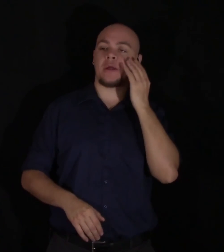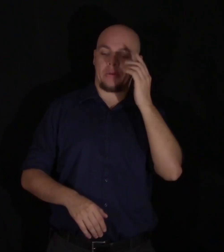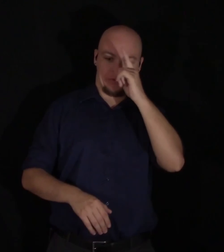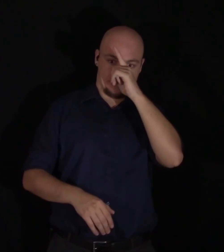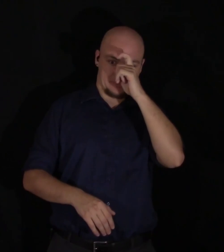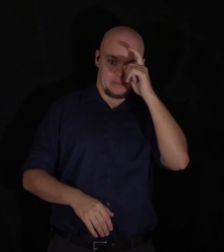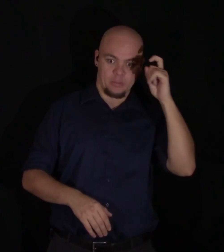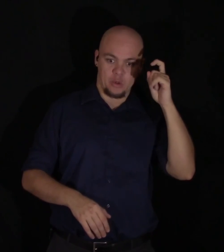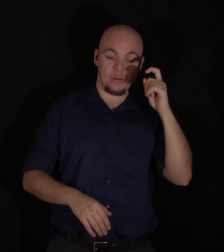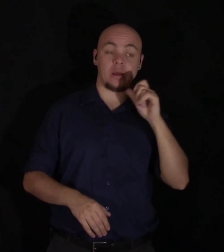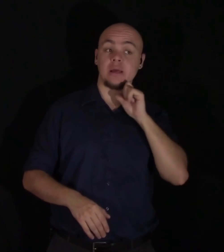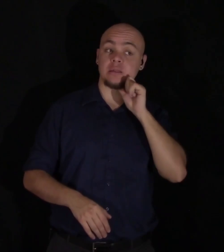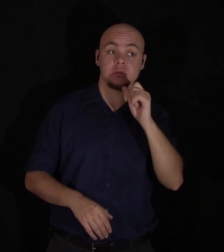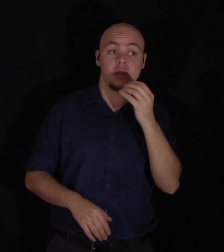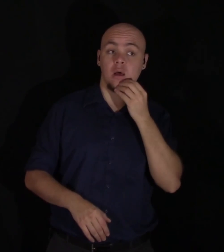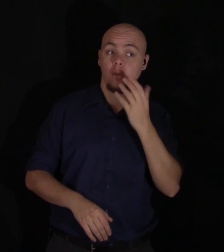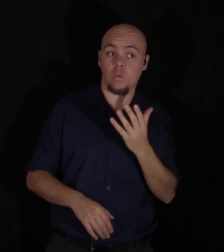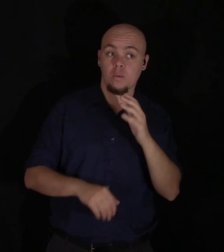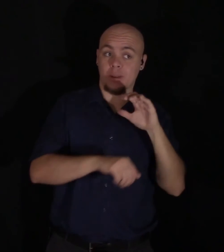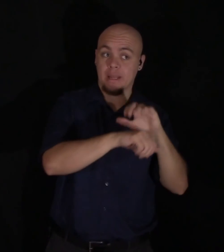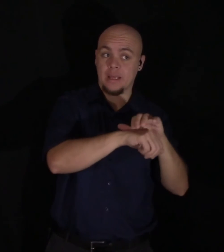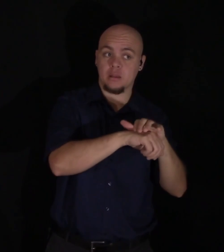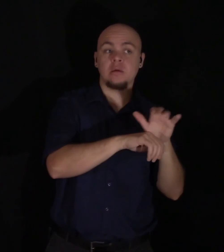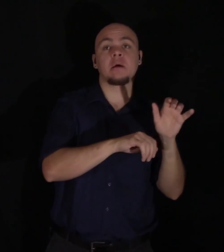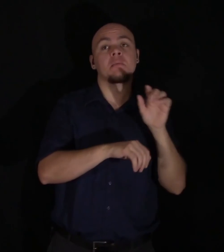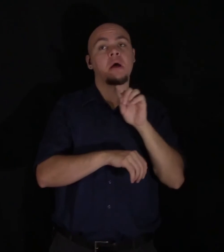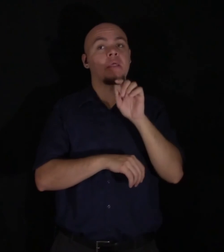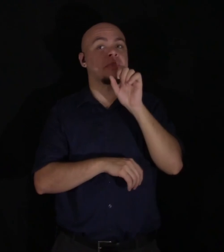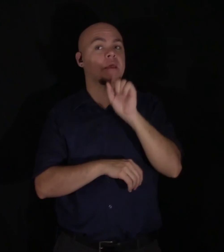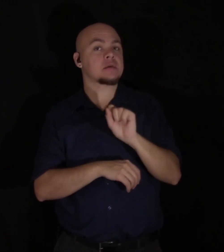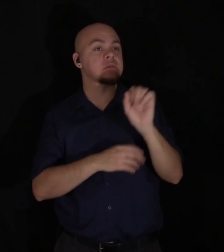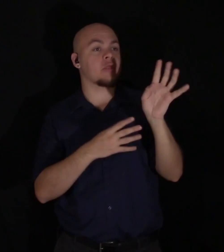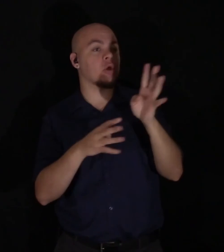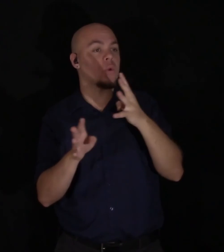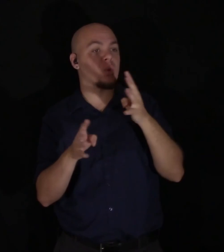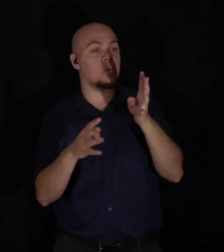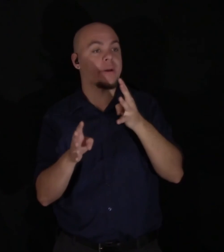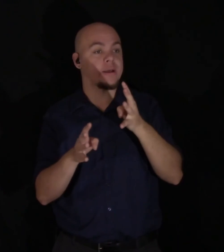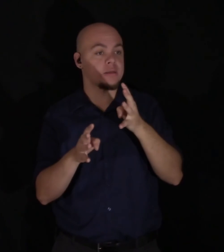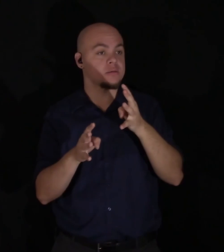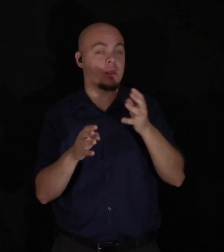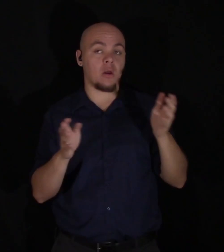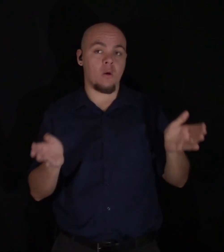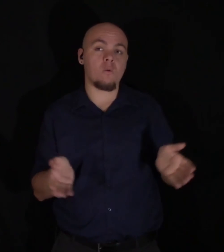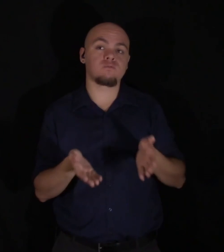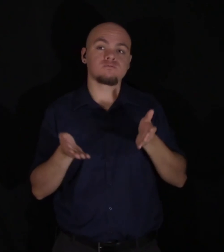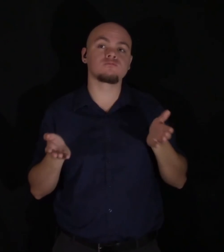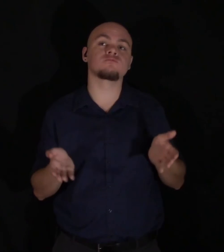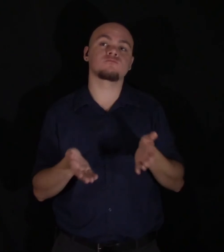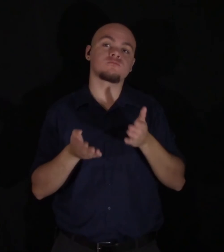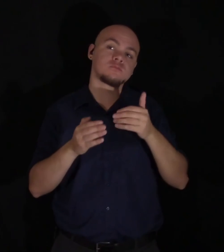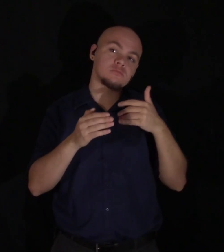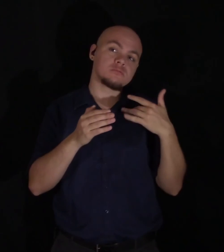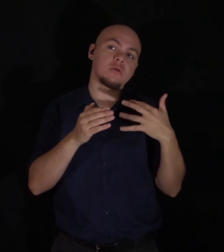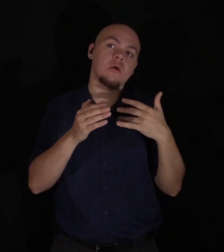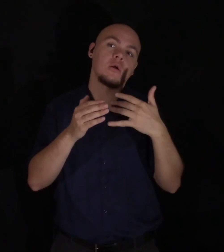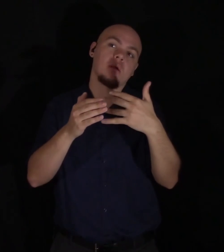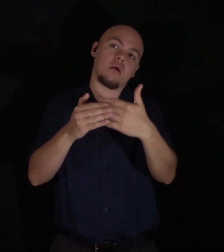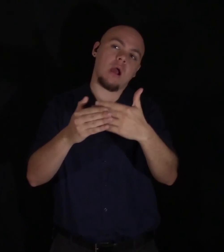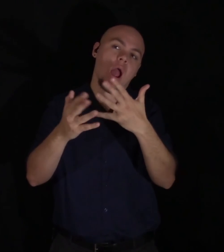so warm as in England, the southern gales, which blow us speedily towards those shores which I so ardently desire